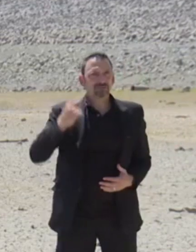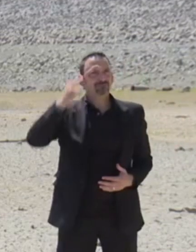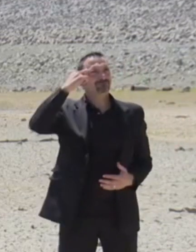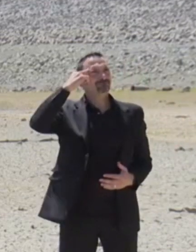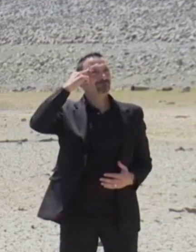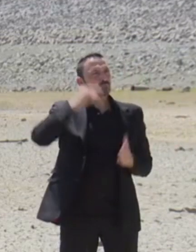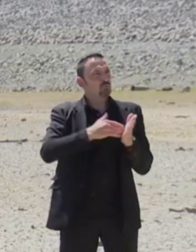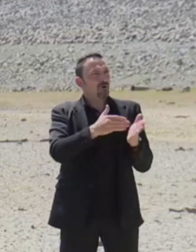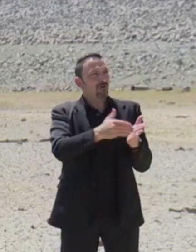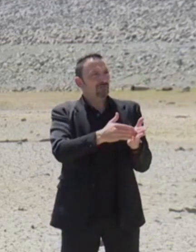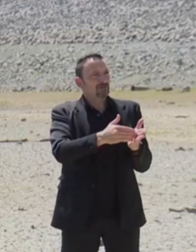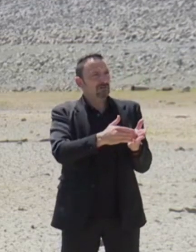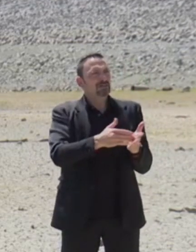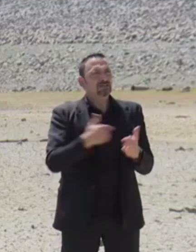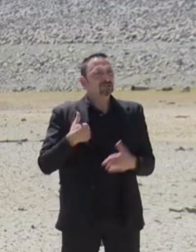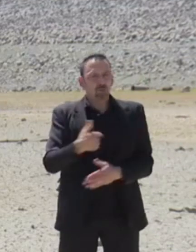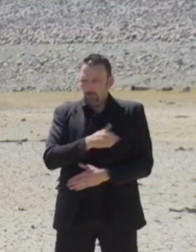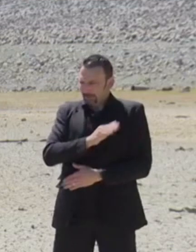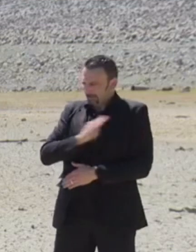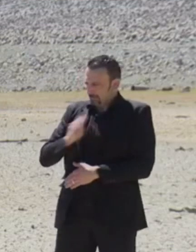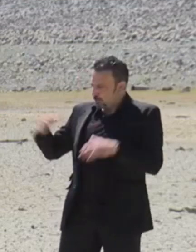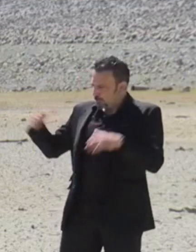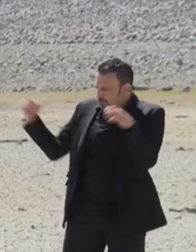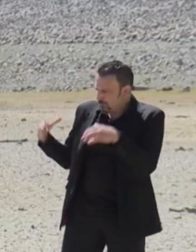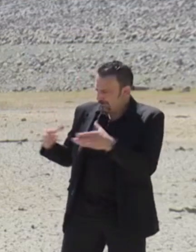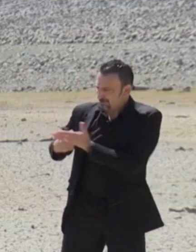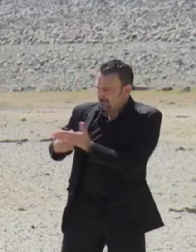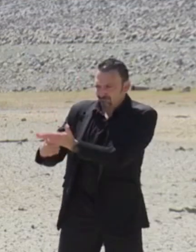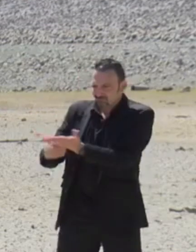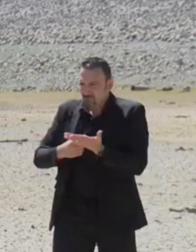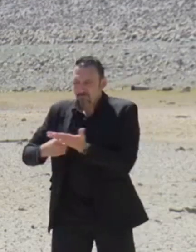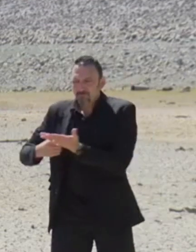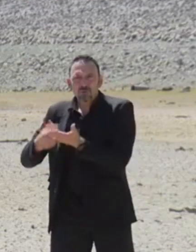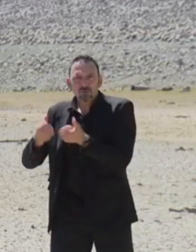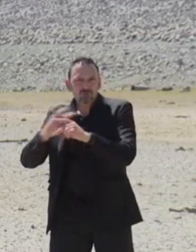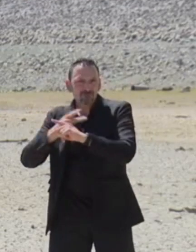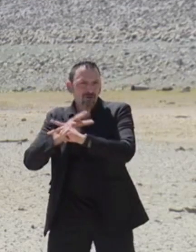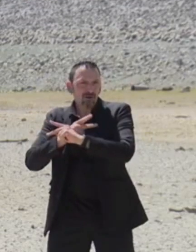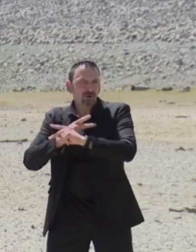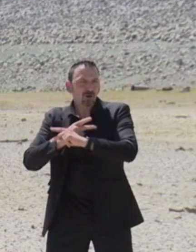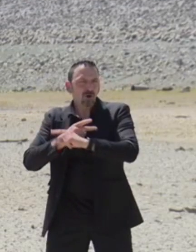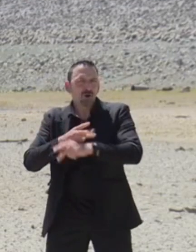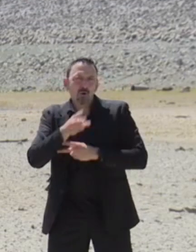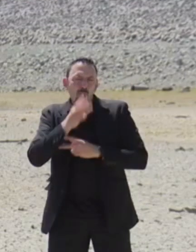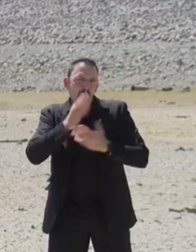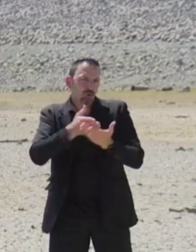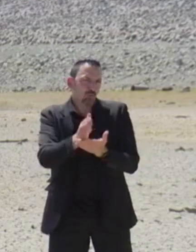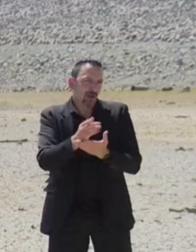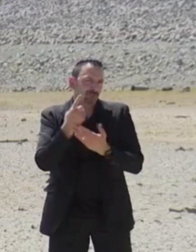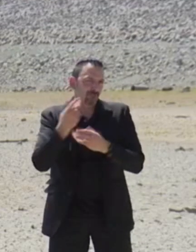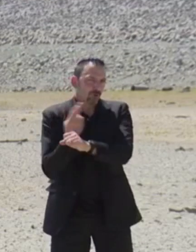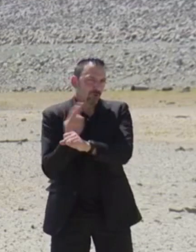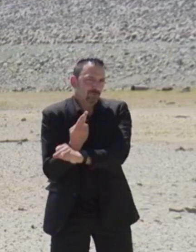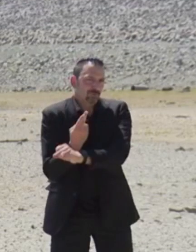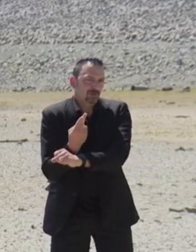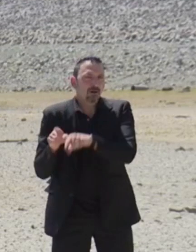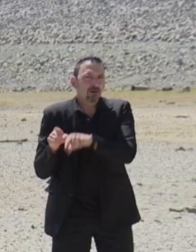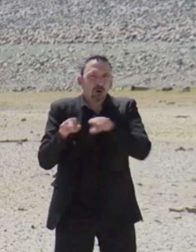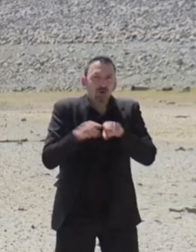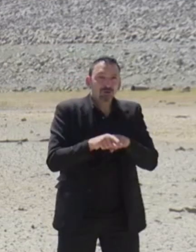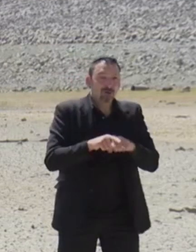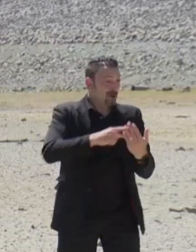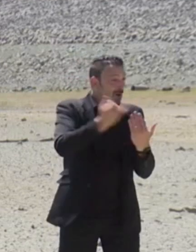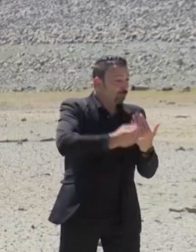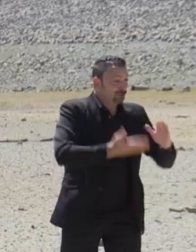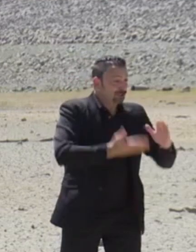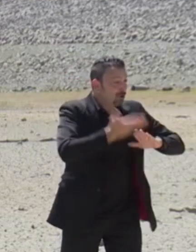take drastic actions in order to curtail water rights users, but also to modify some of the projects that are